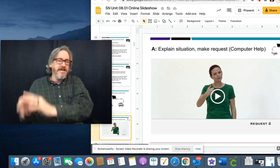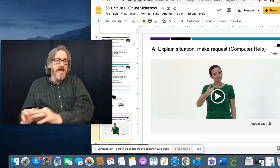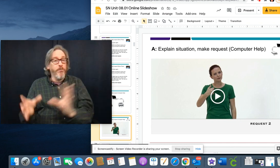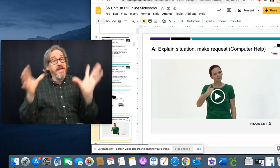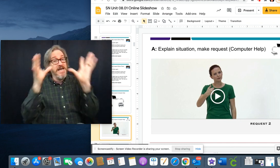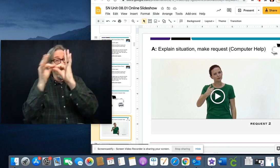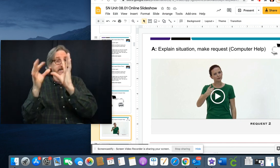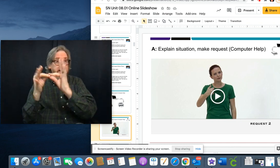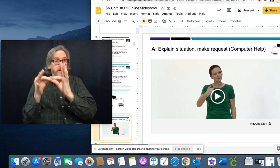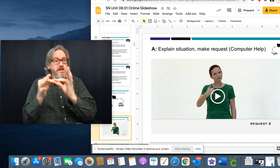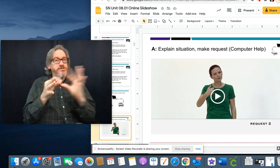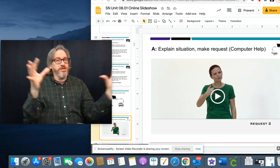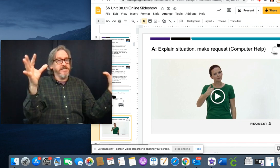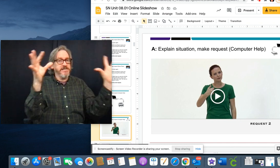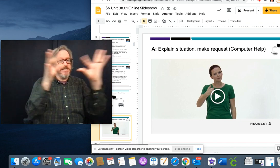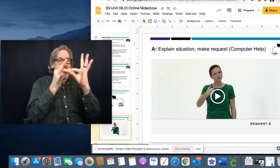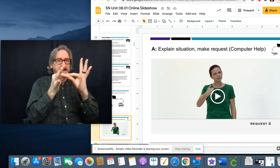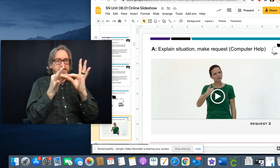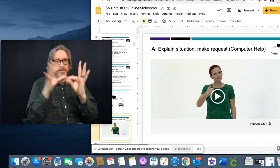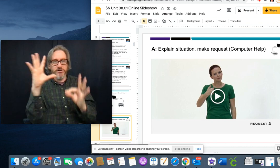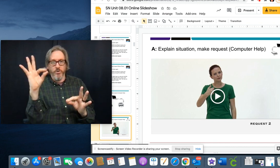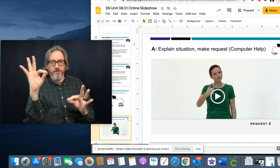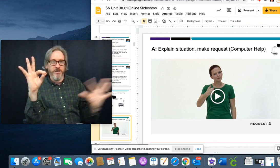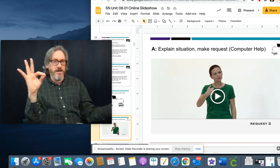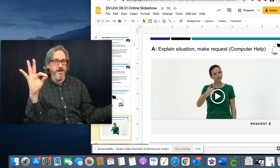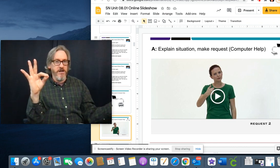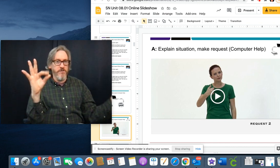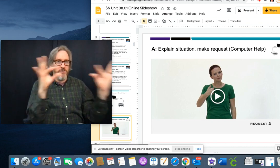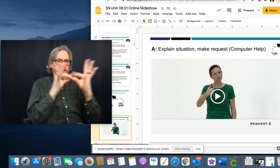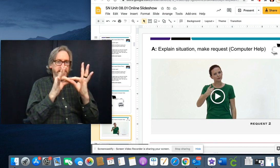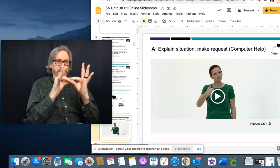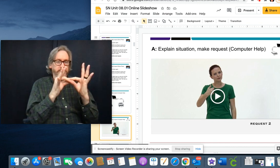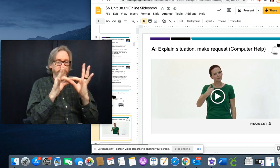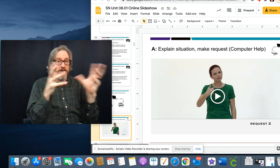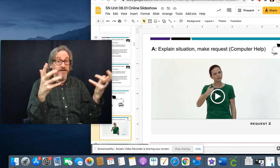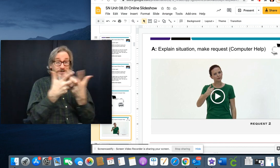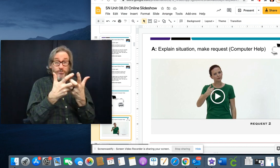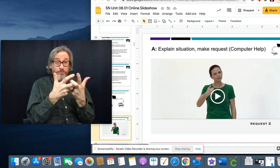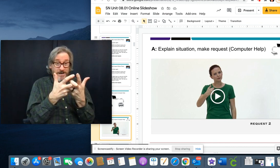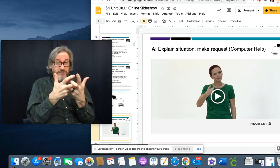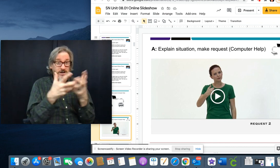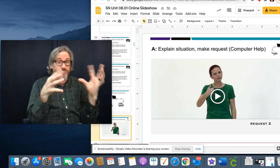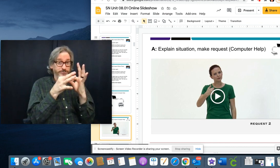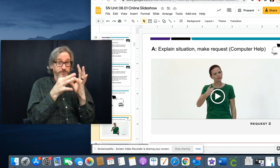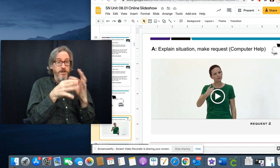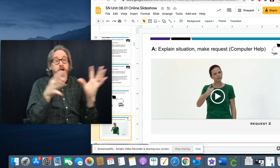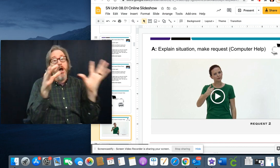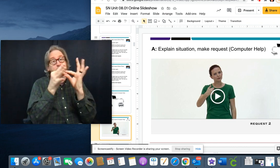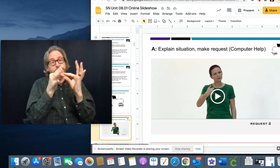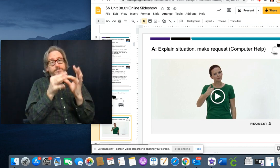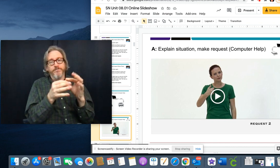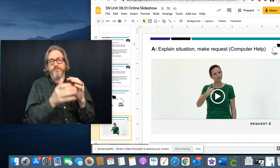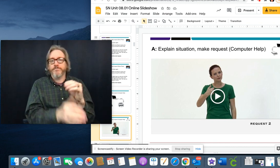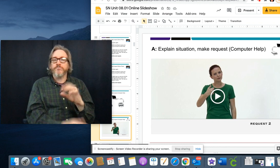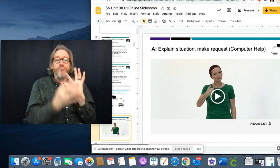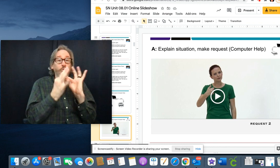I need help connecting. So she signs connect. Here's one thing and another thing connecting, right? Like you do roommate, right?